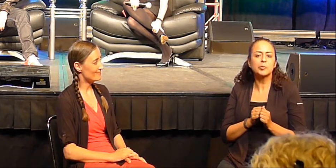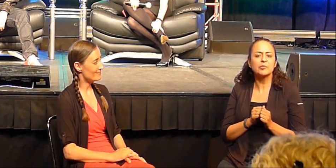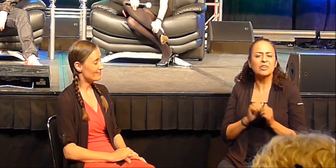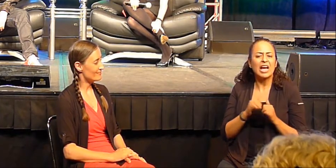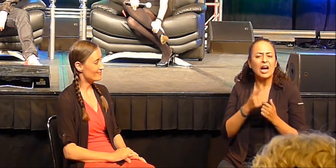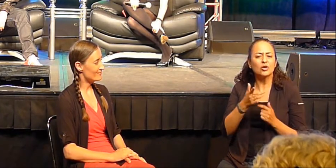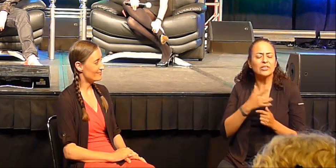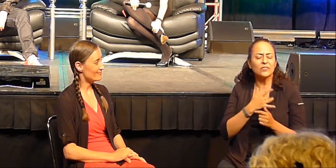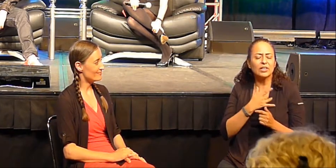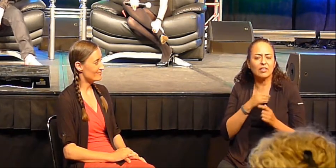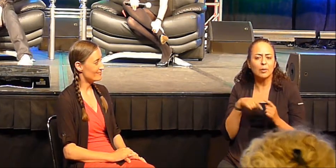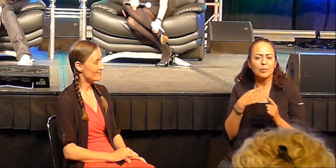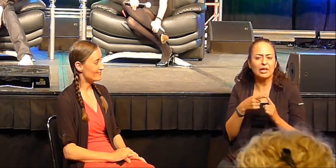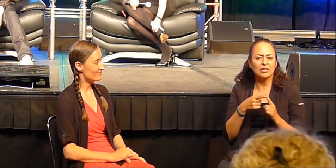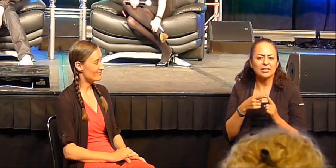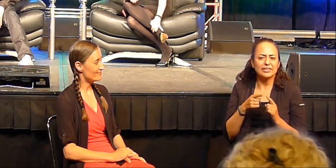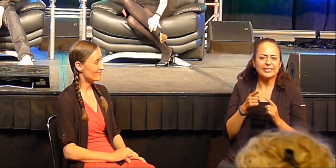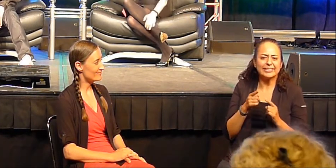the big bark?